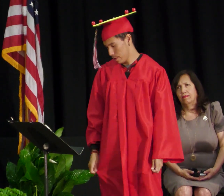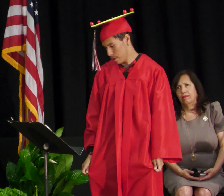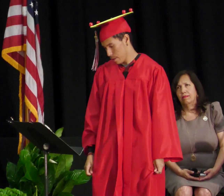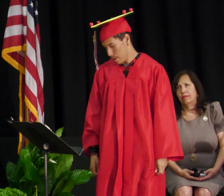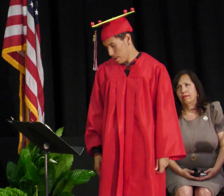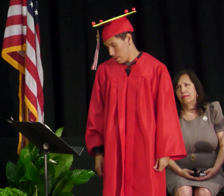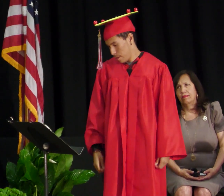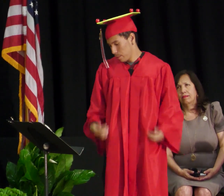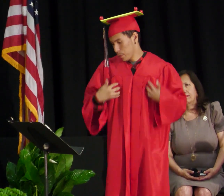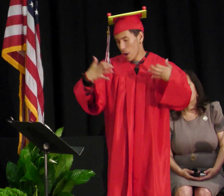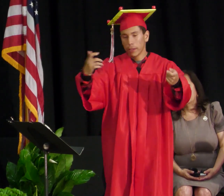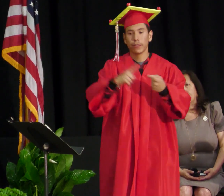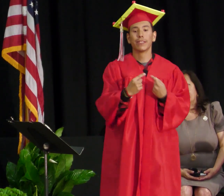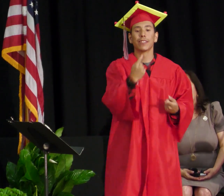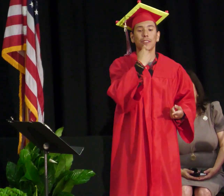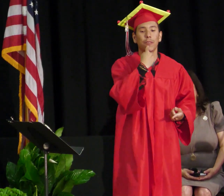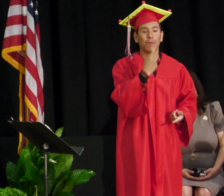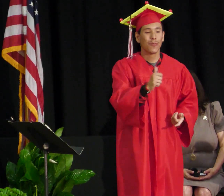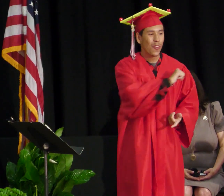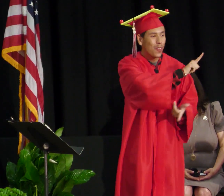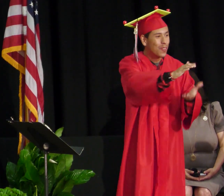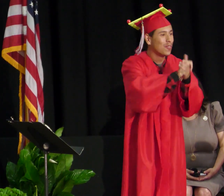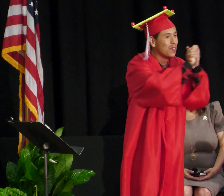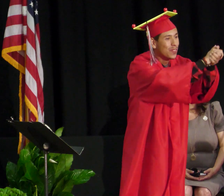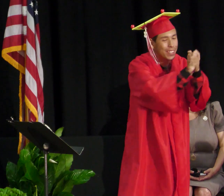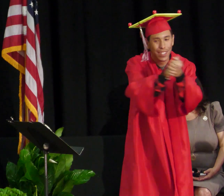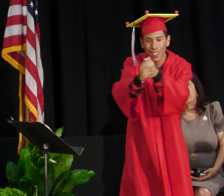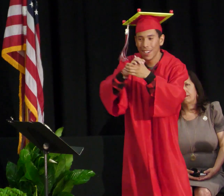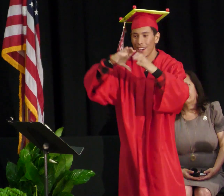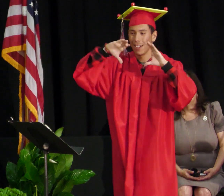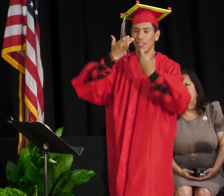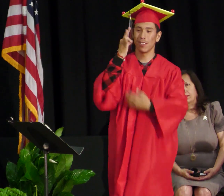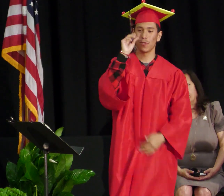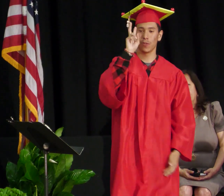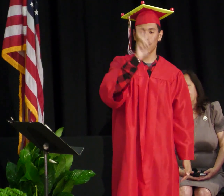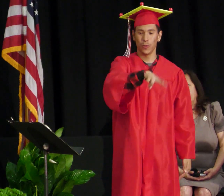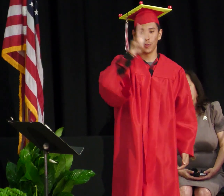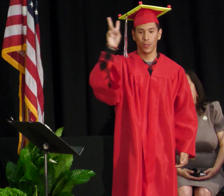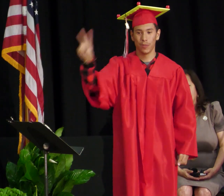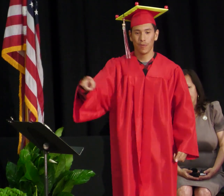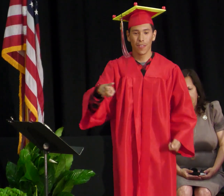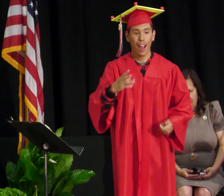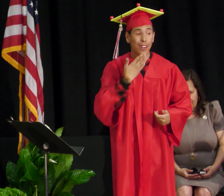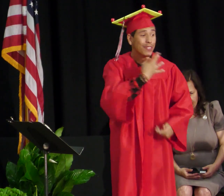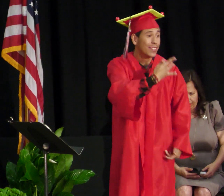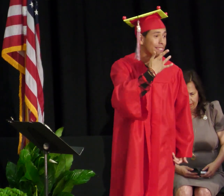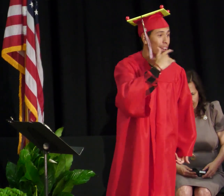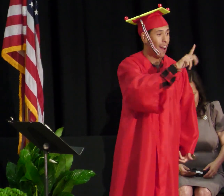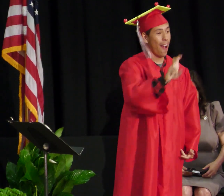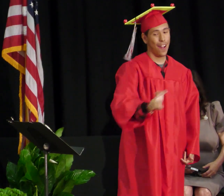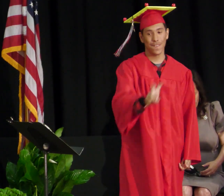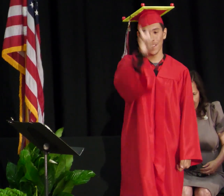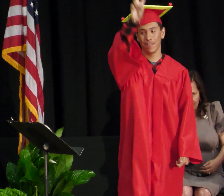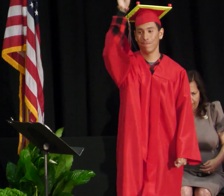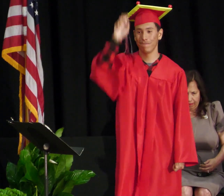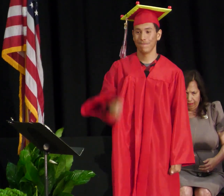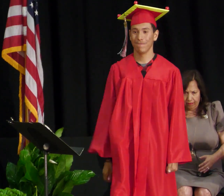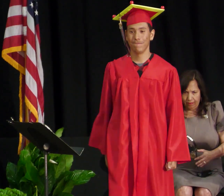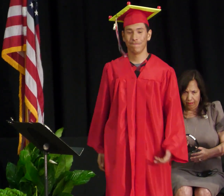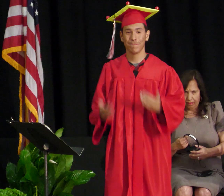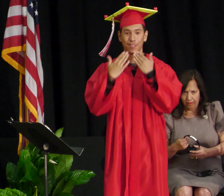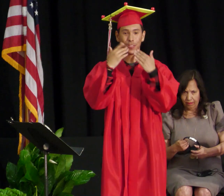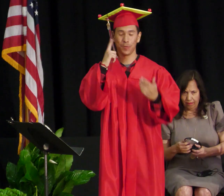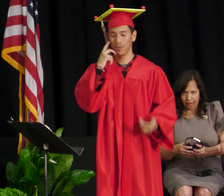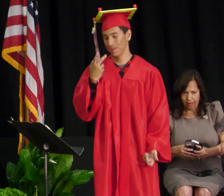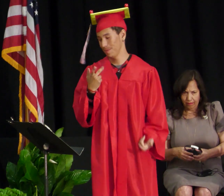things happening in your life. I want to say to all of you seniors, congratulations, class of 2022. Good